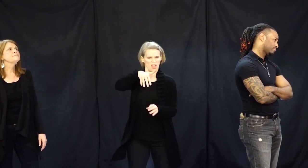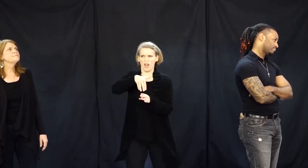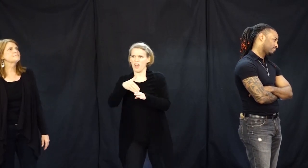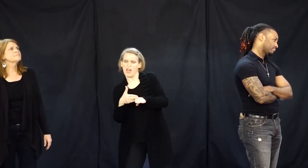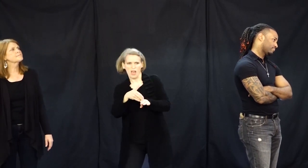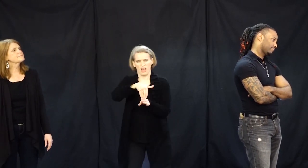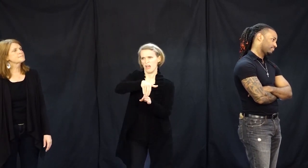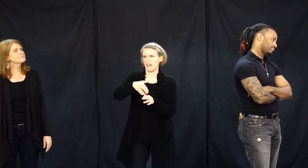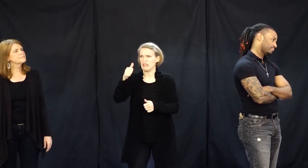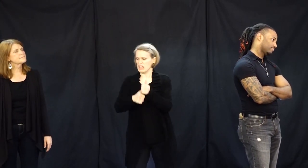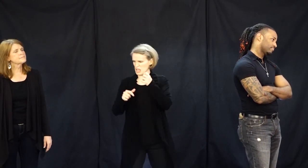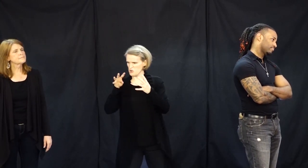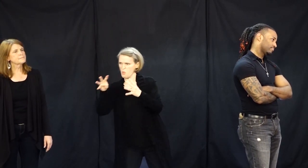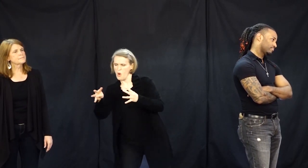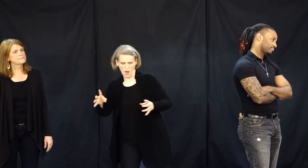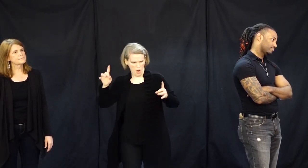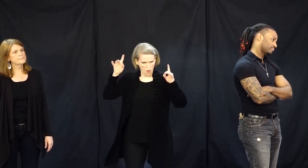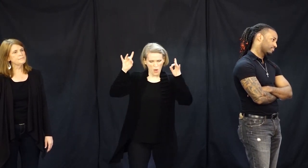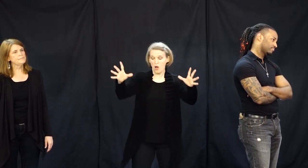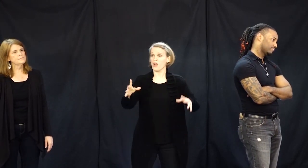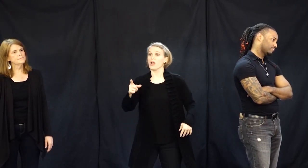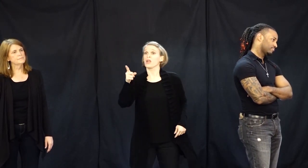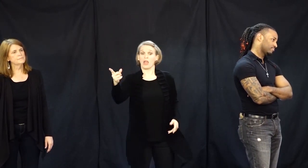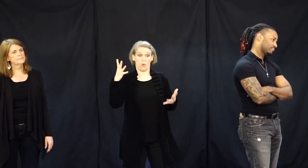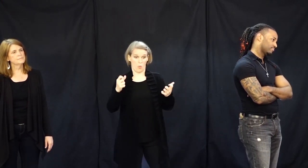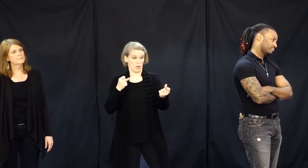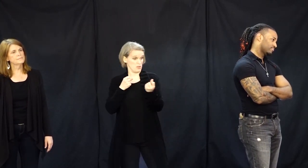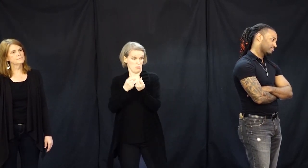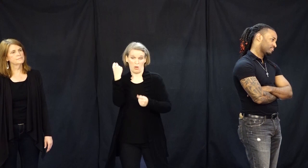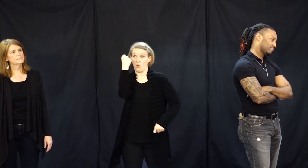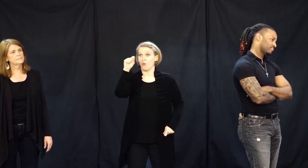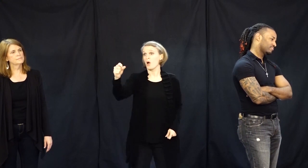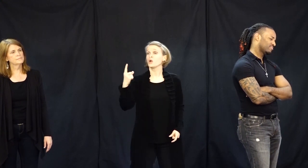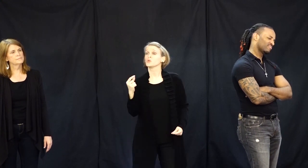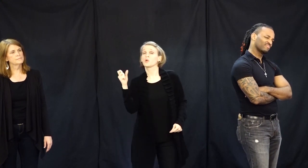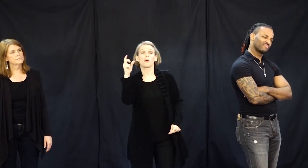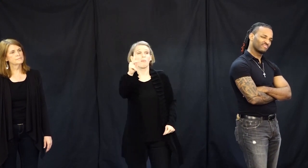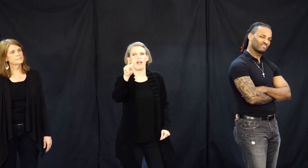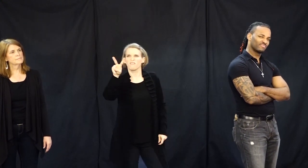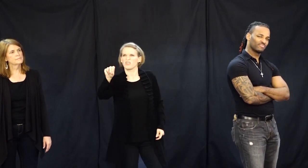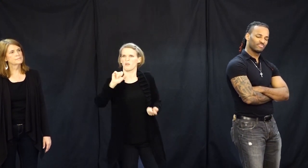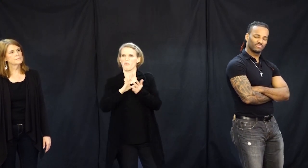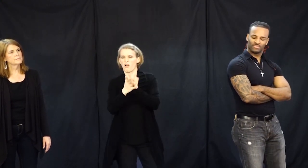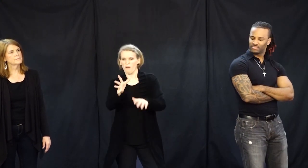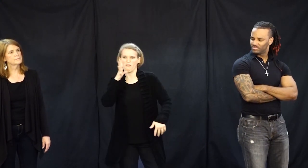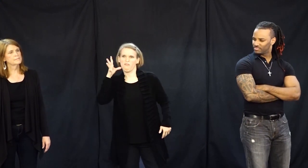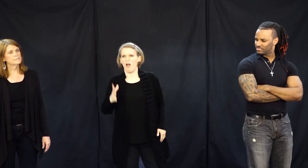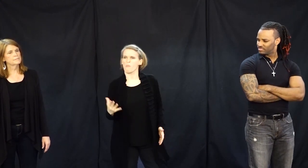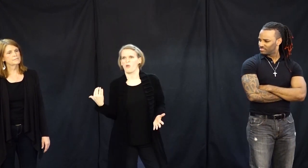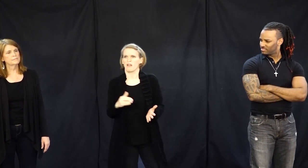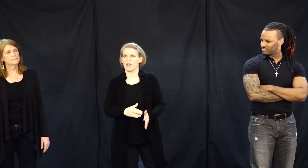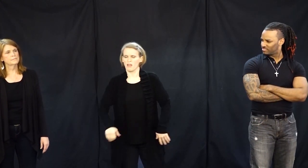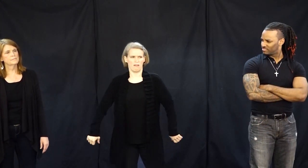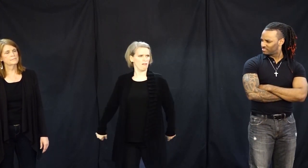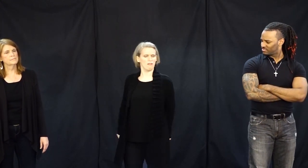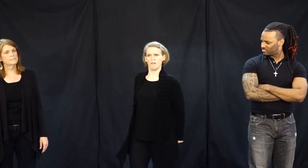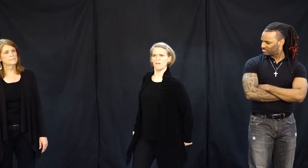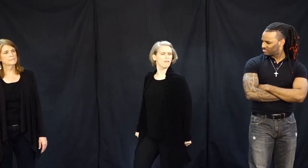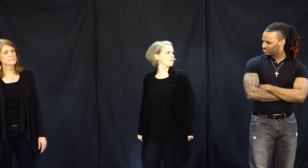from crisis to crisis. The best thing he can do for the revolution is turn and go back to planting tobacco in Mount Vernon.